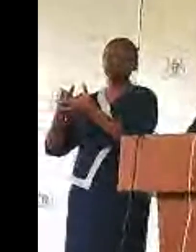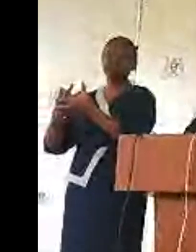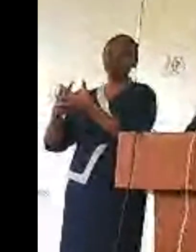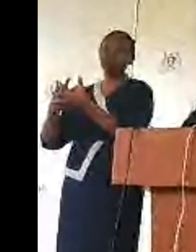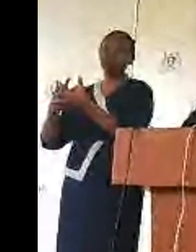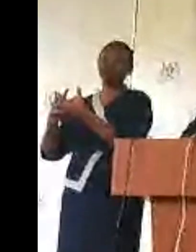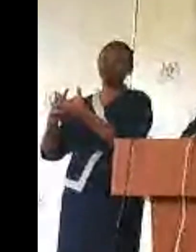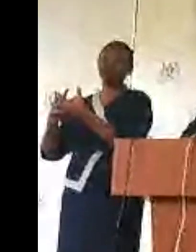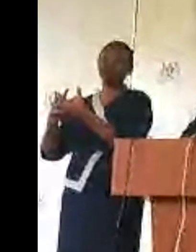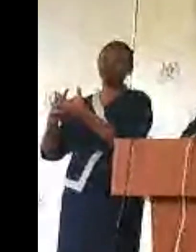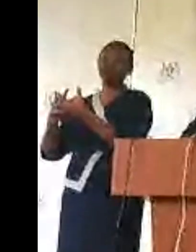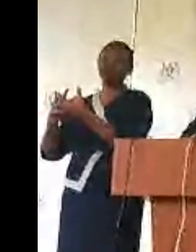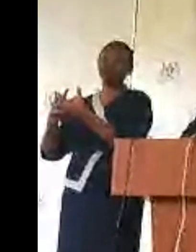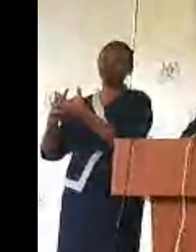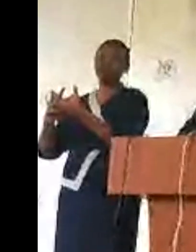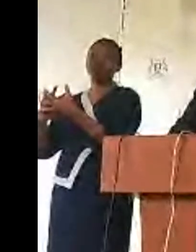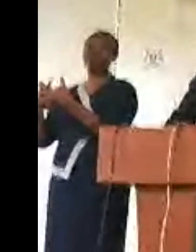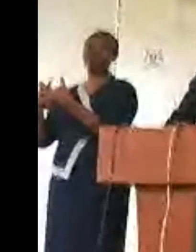provide for.